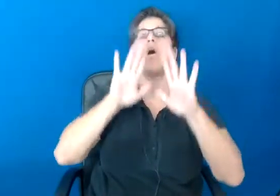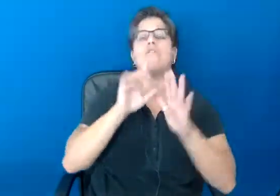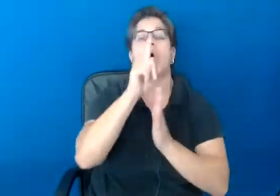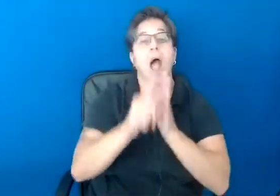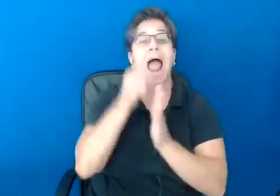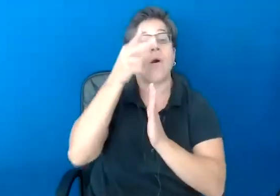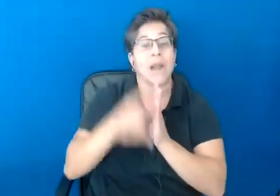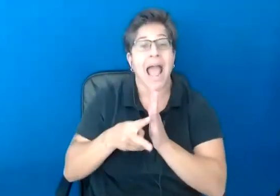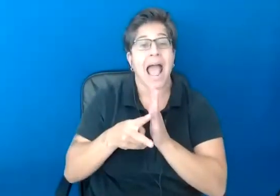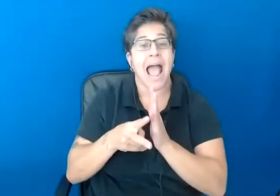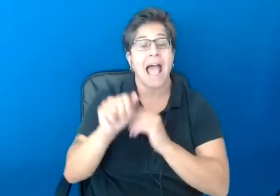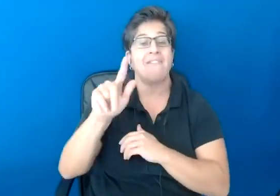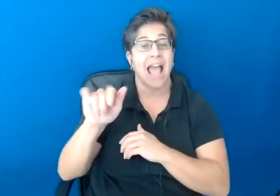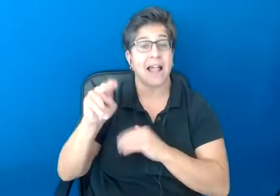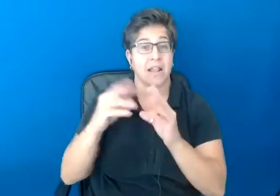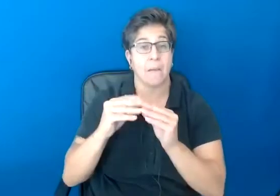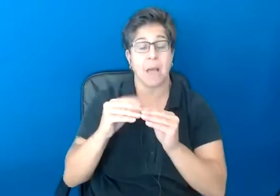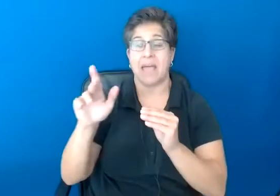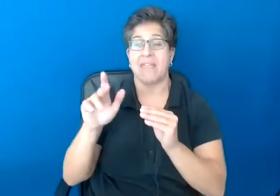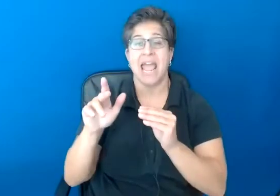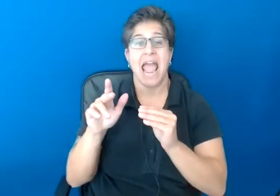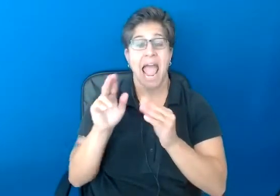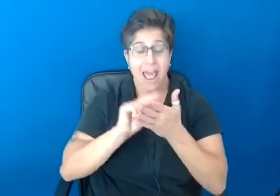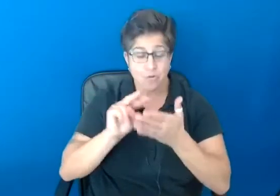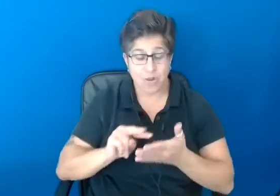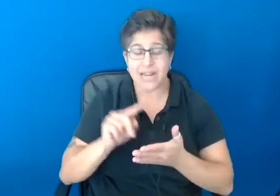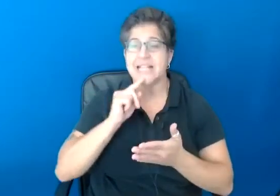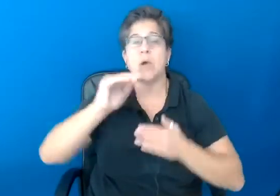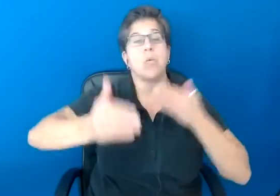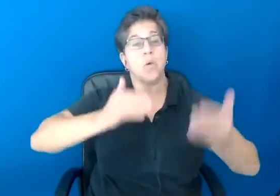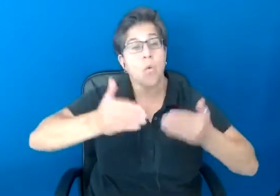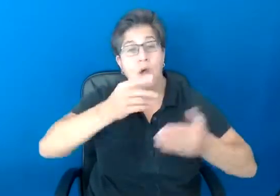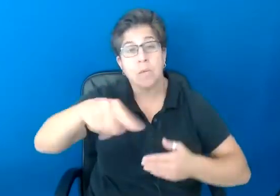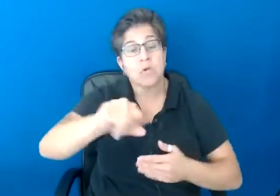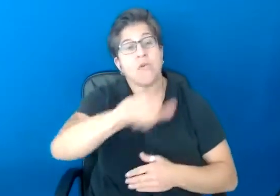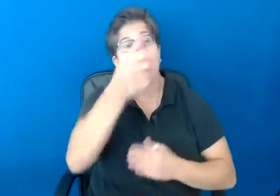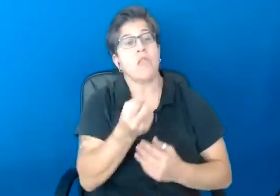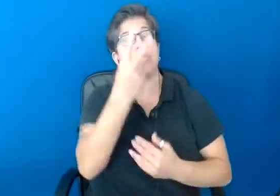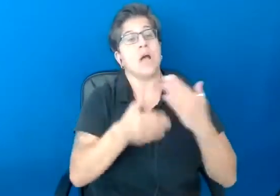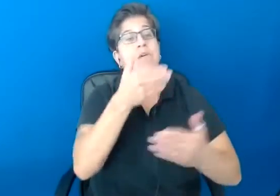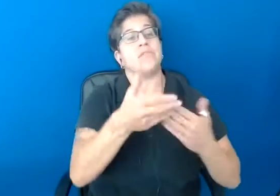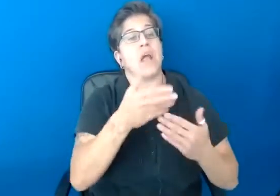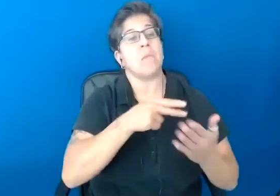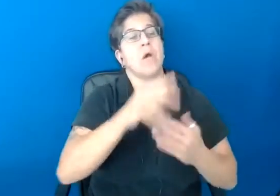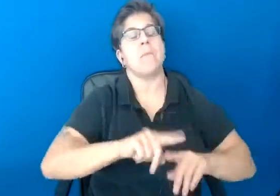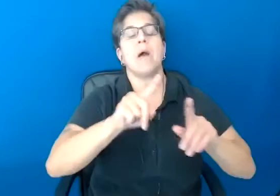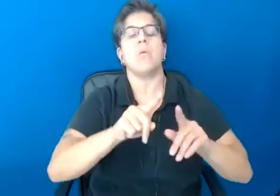We request, however, that when you're here, you introduce yourself by first name only and keep the focus. Keep your topic Al-Anon